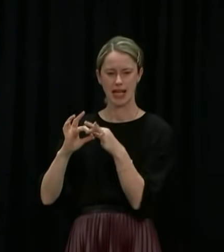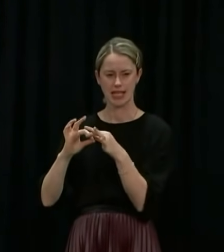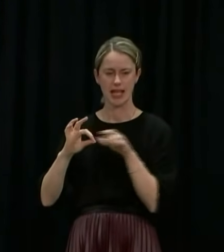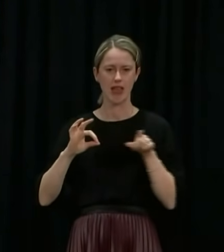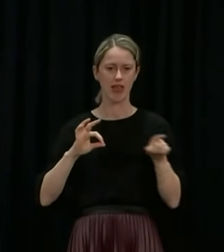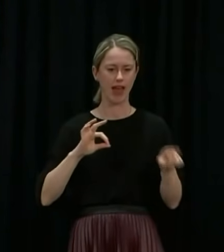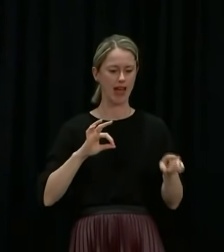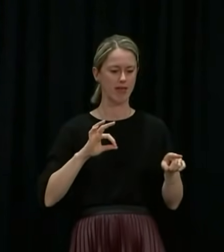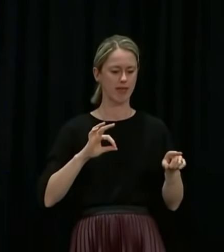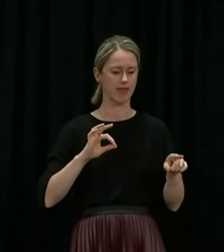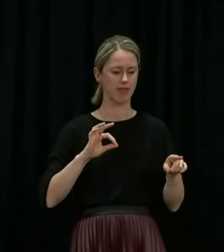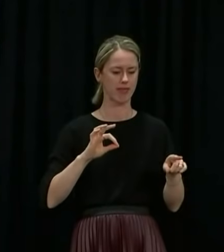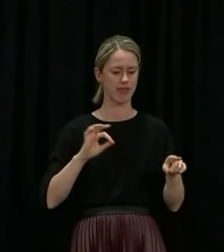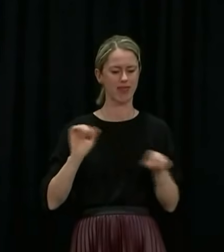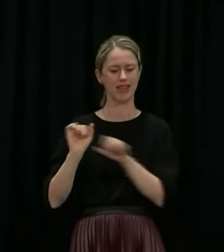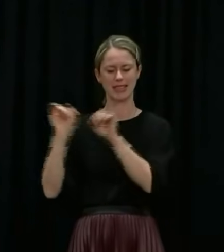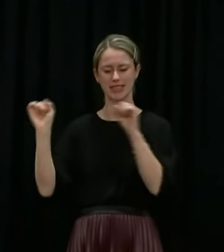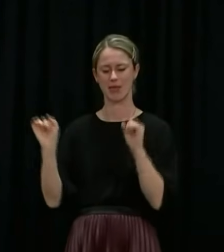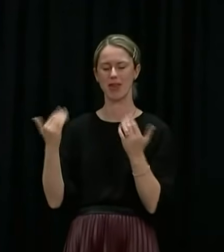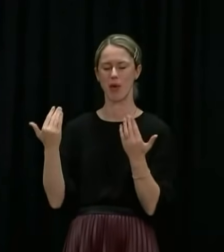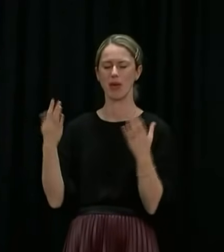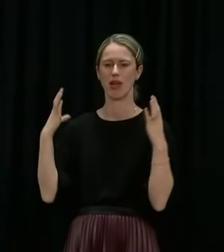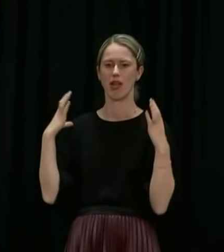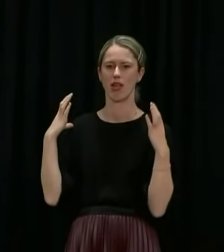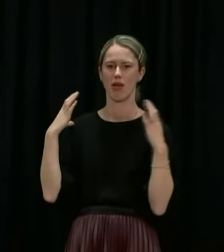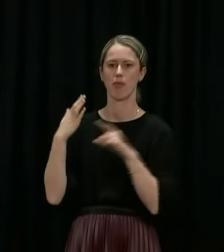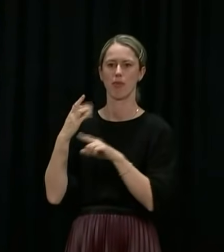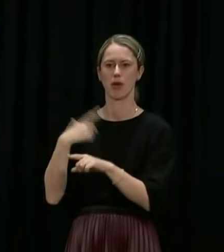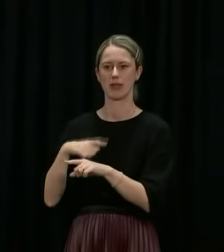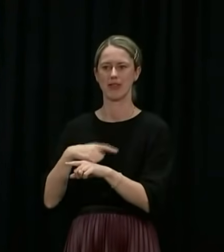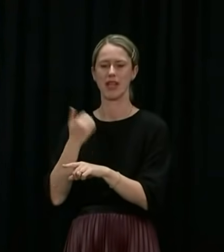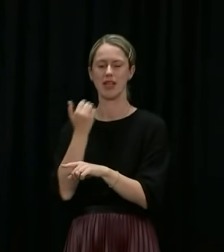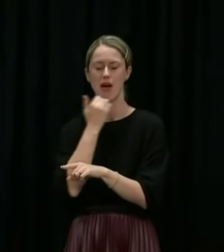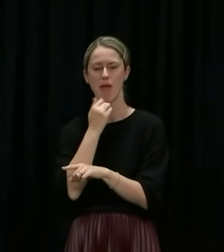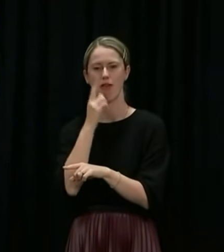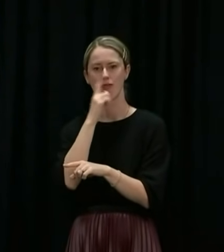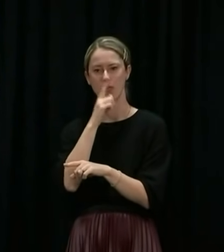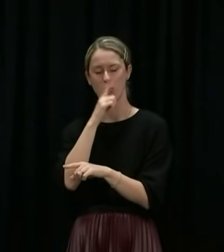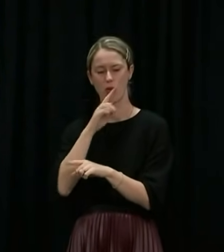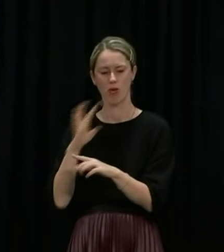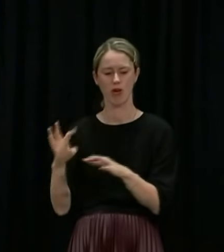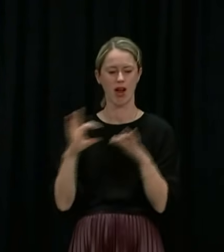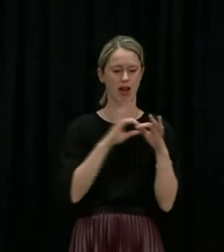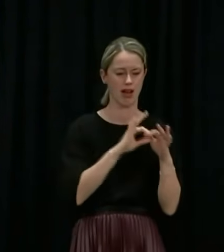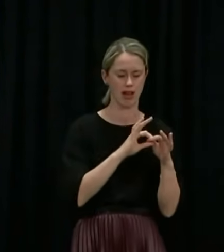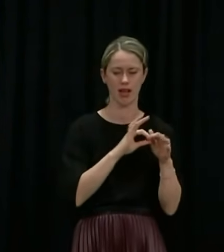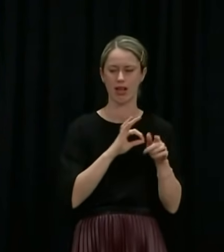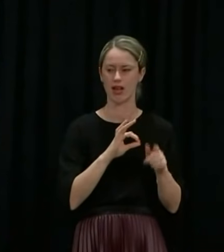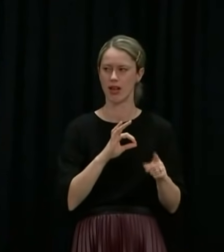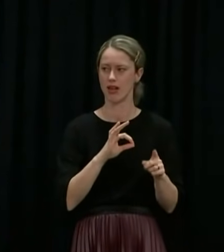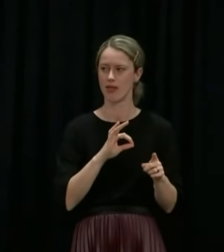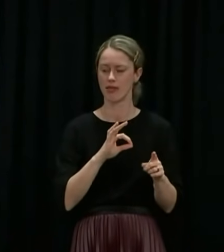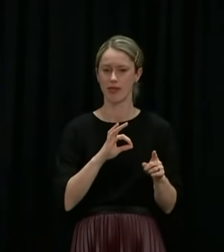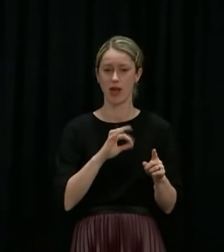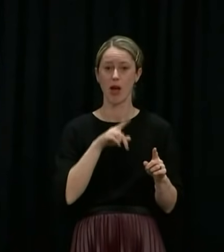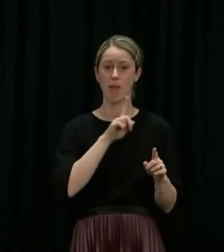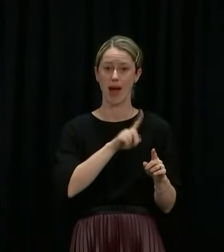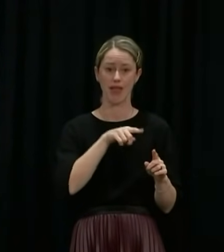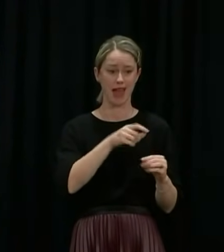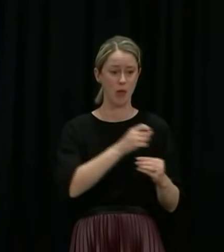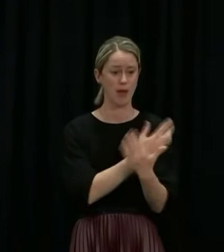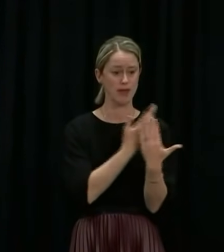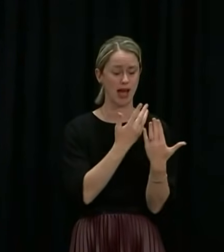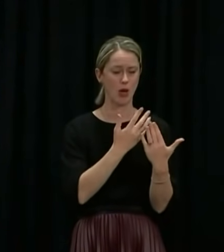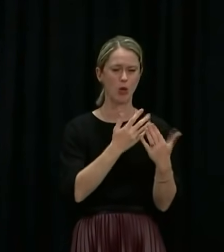system that is under strain at the moment because of the volume of activity associated with it. The overall My COVID Record